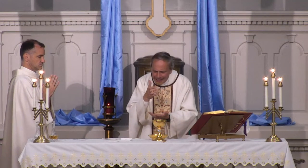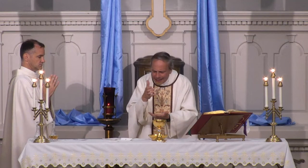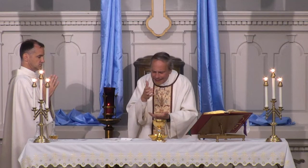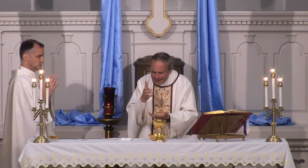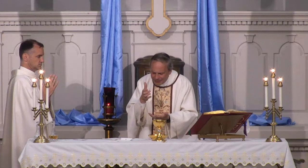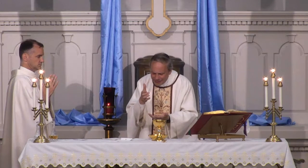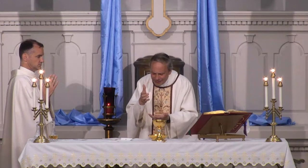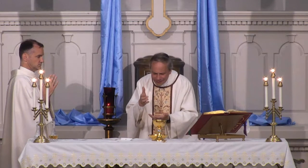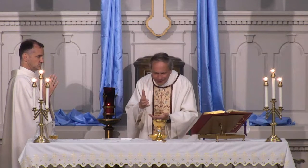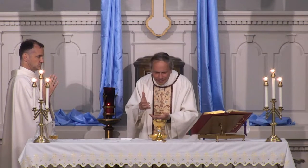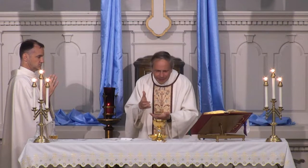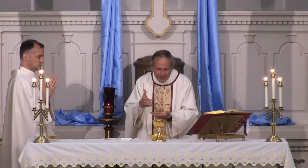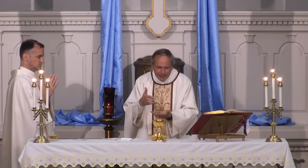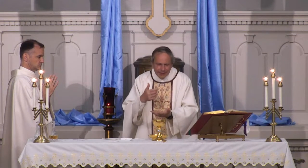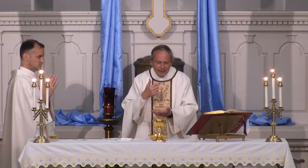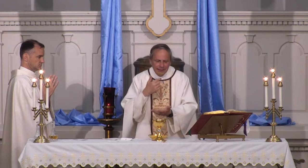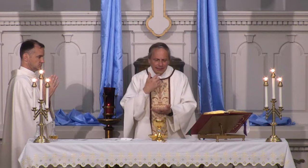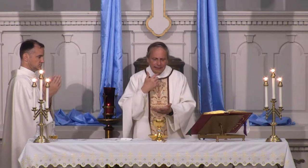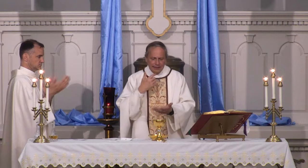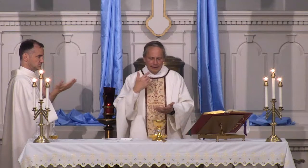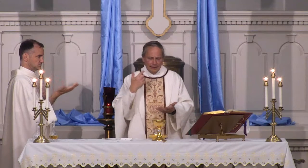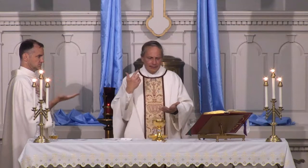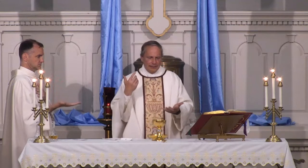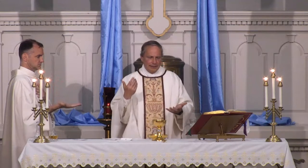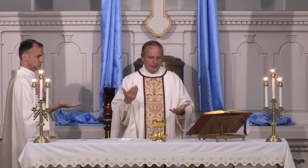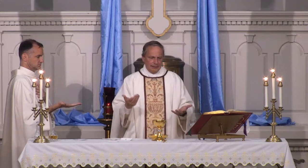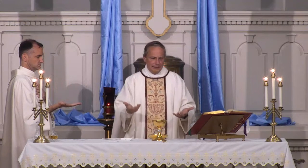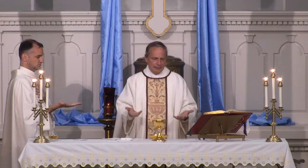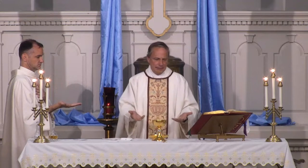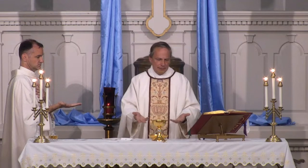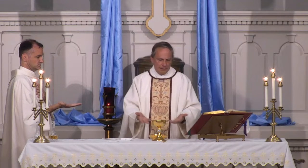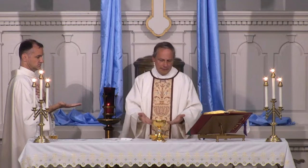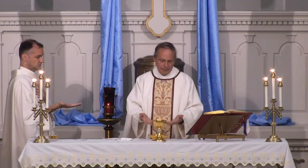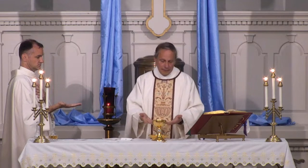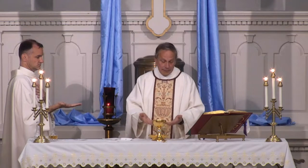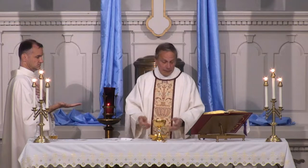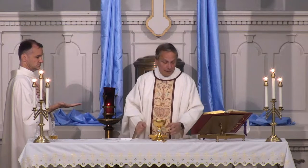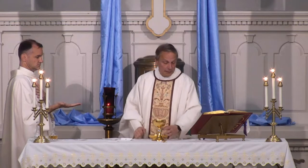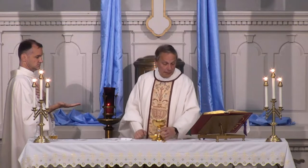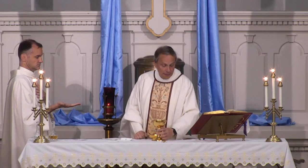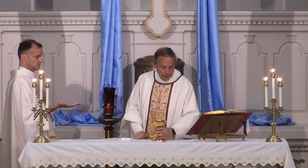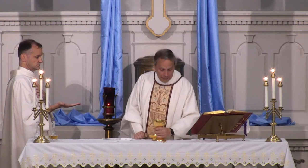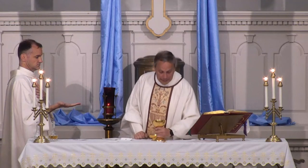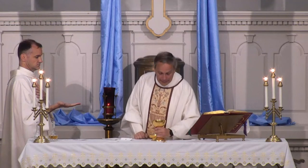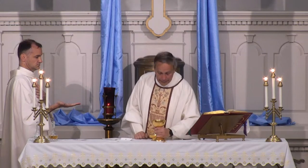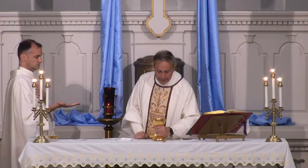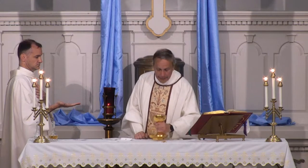giving thanks, he gave it to his disciples, saying,